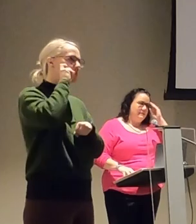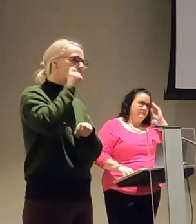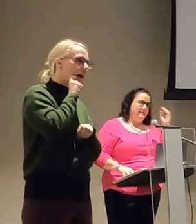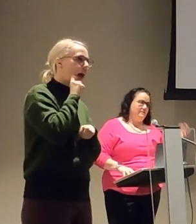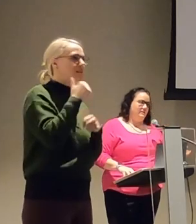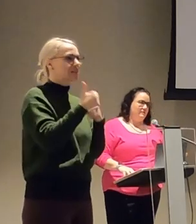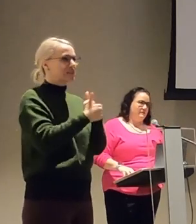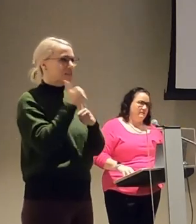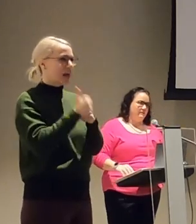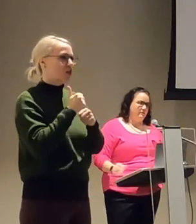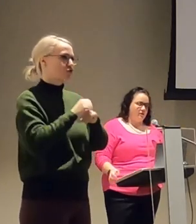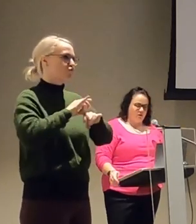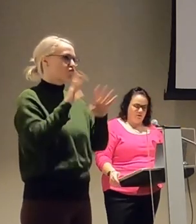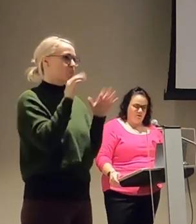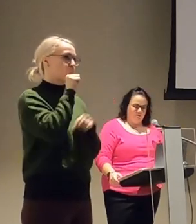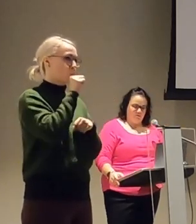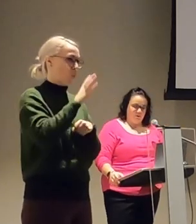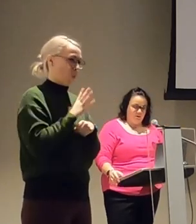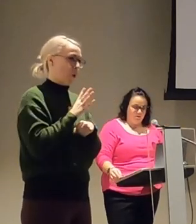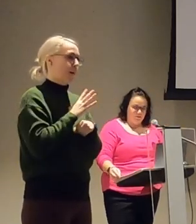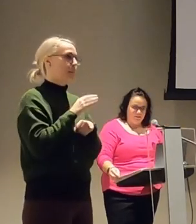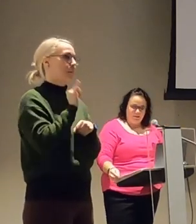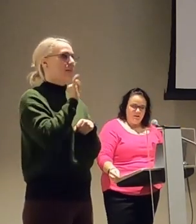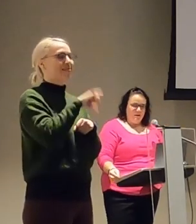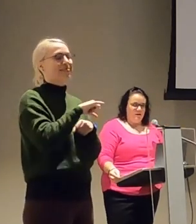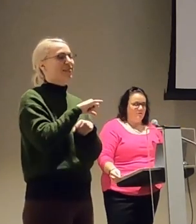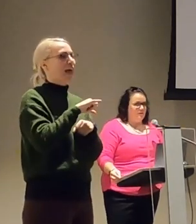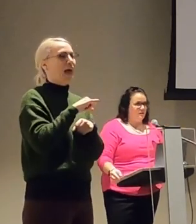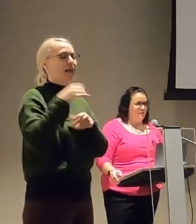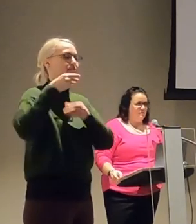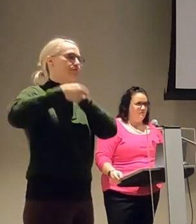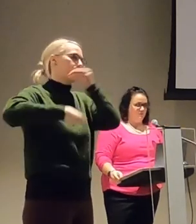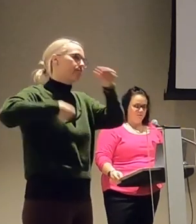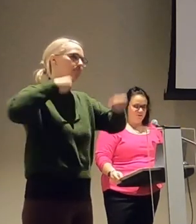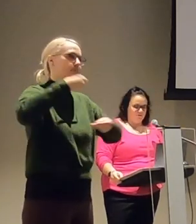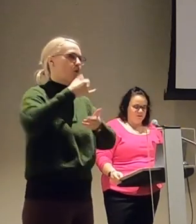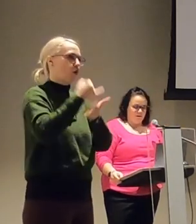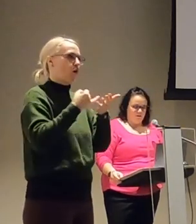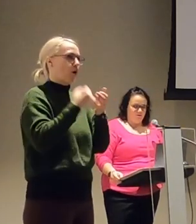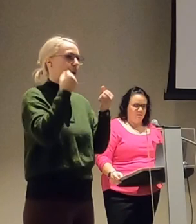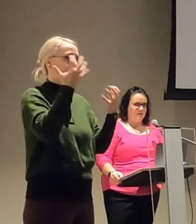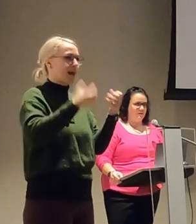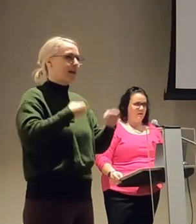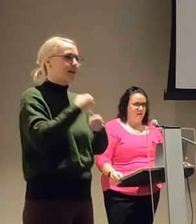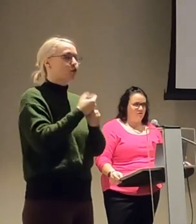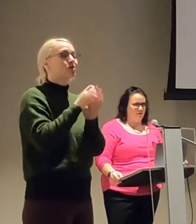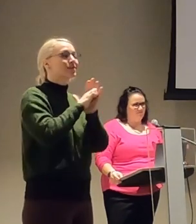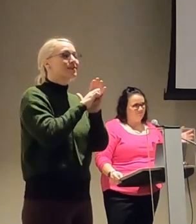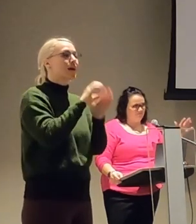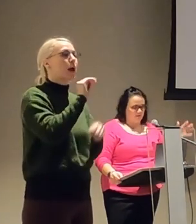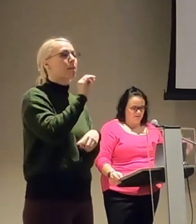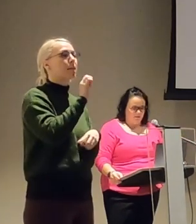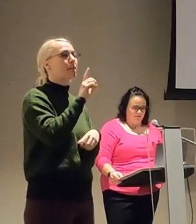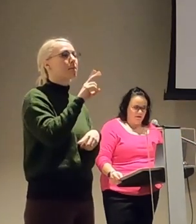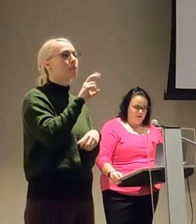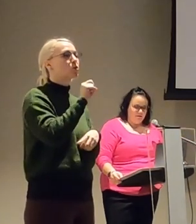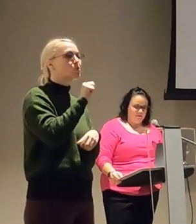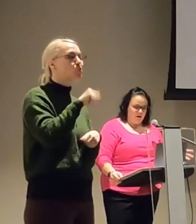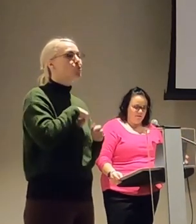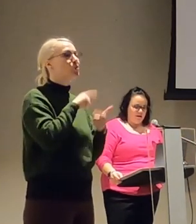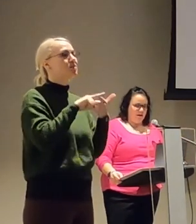has existed in art and literature for years. Think of Medusa, Cleopatra, a little